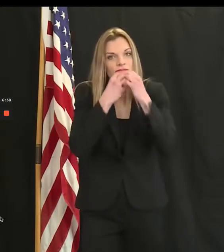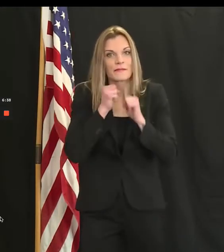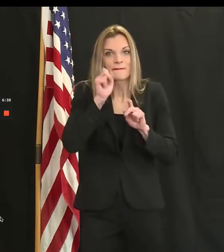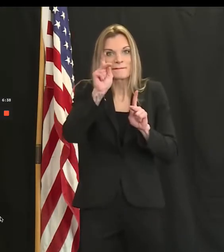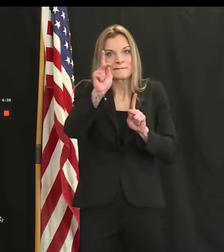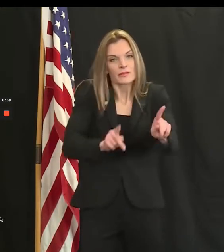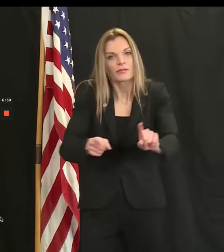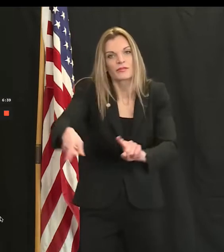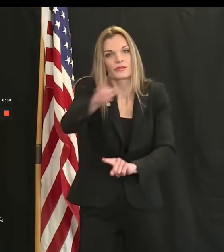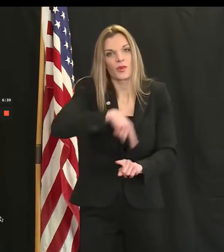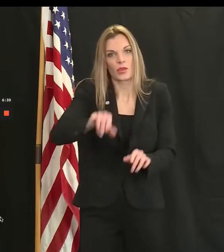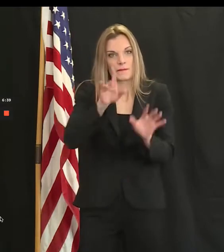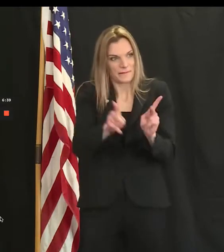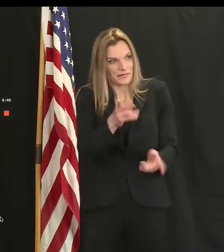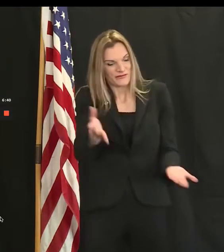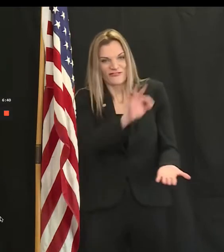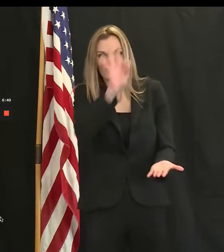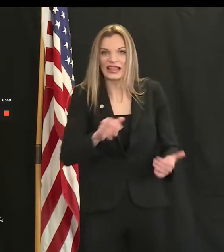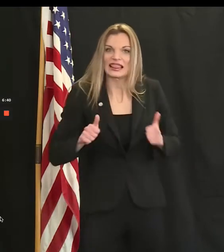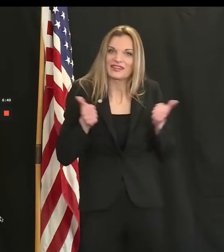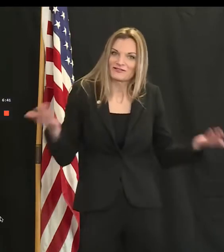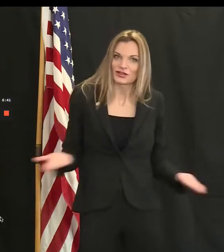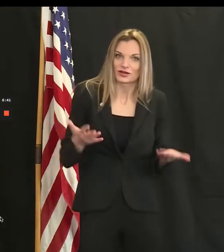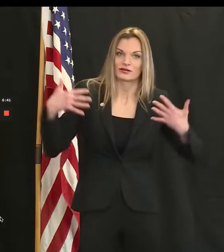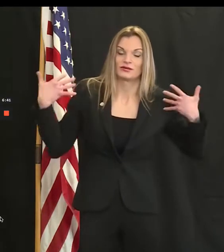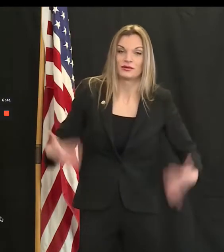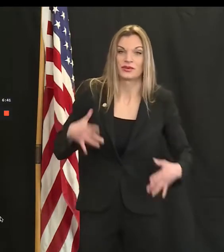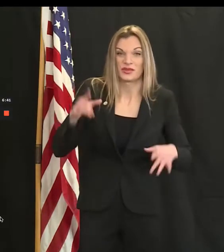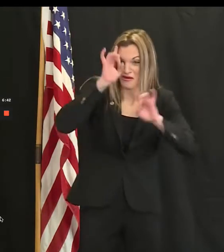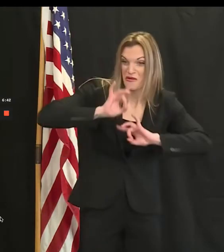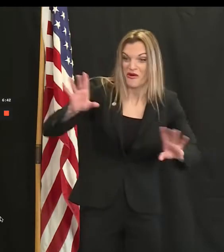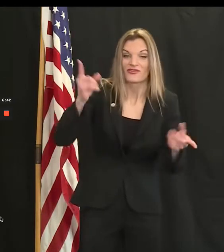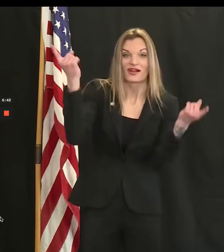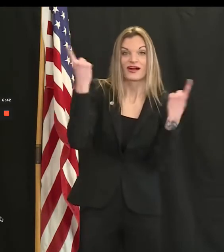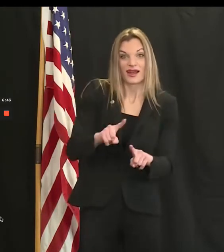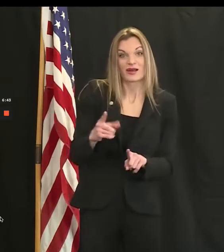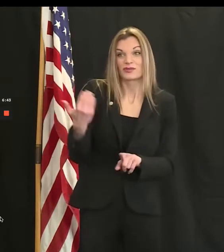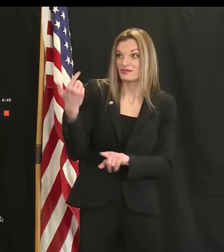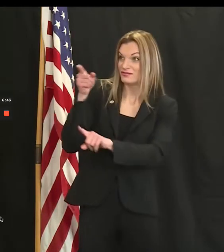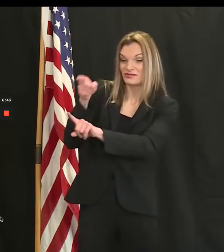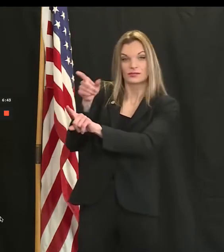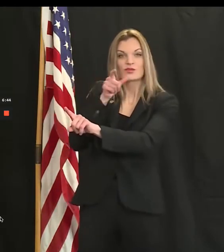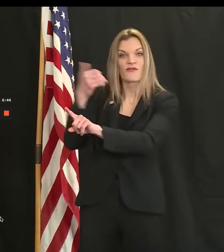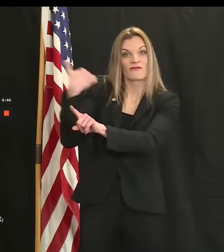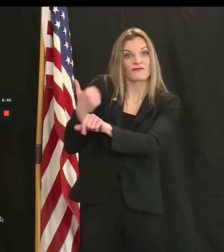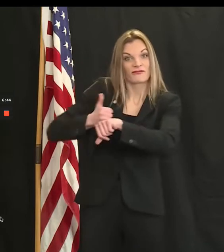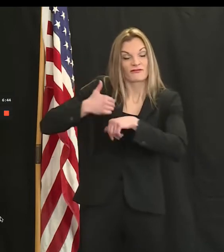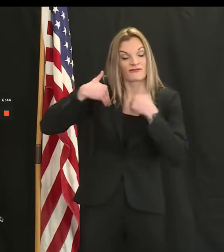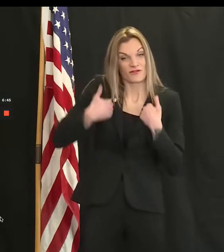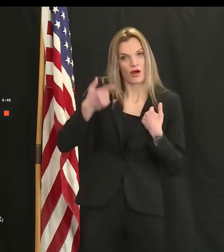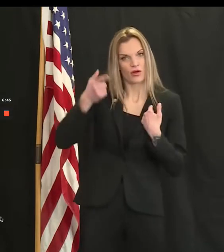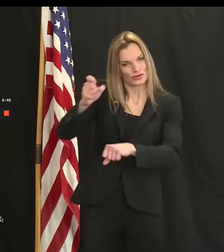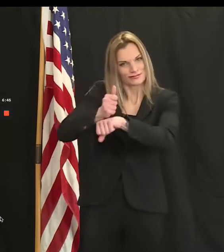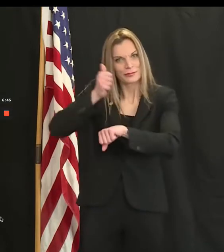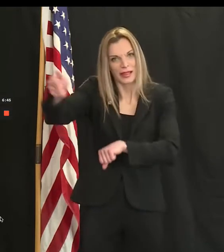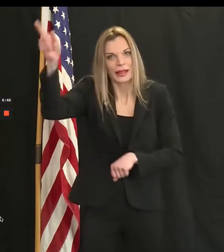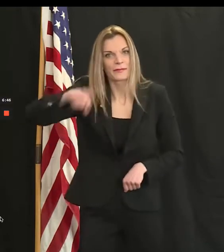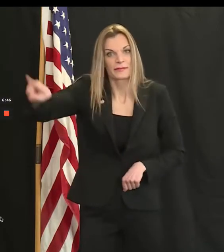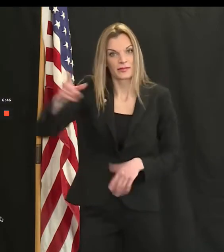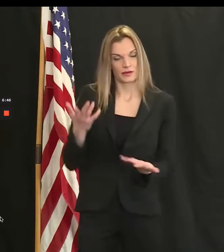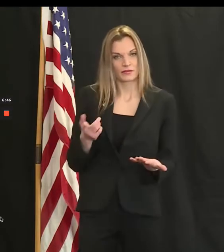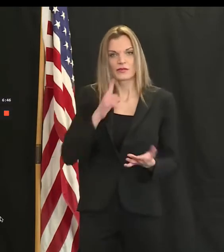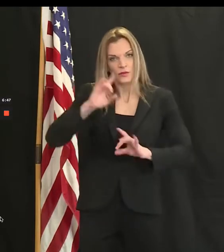people accountable for their alleged unspeakable atrocities that occurred in Flint all these years ago. Pure